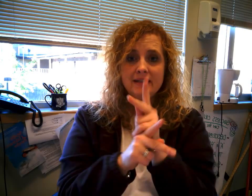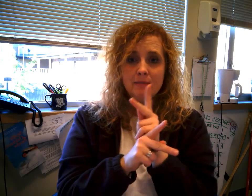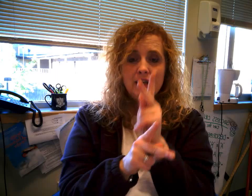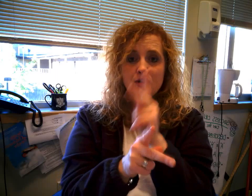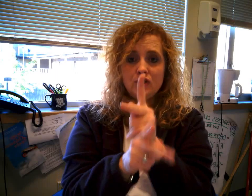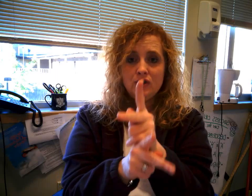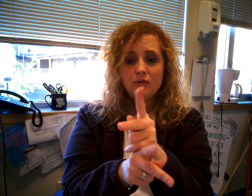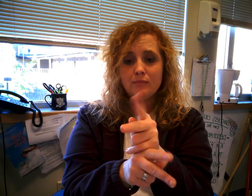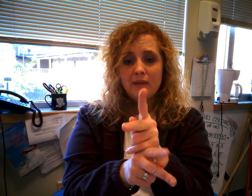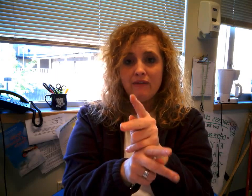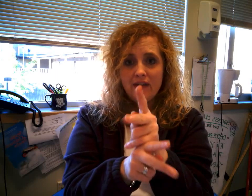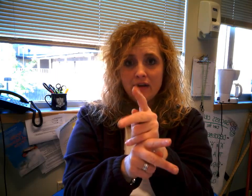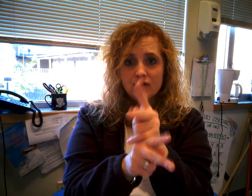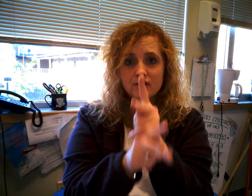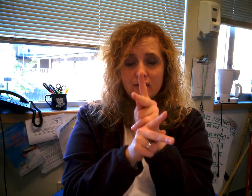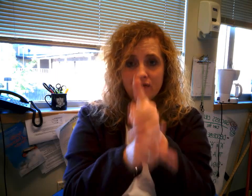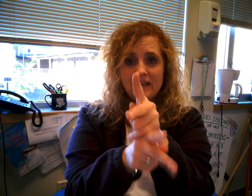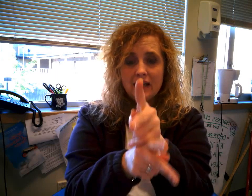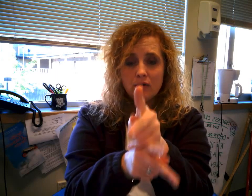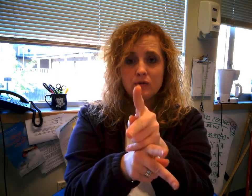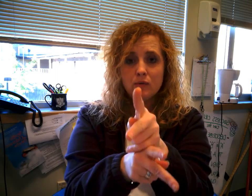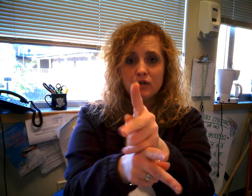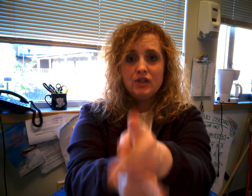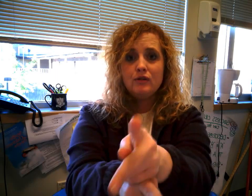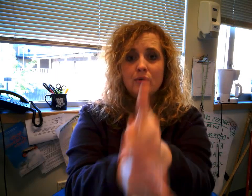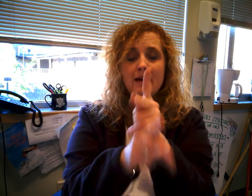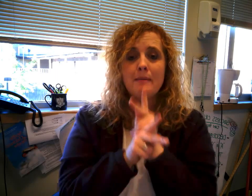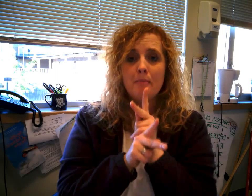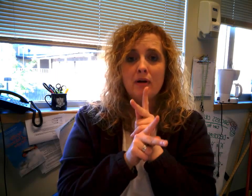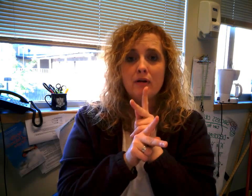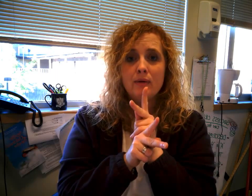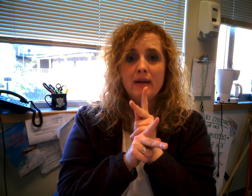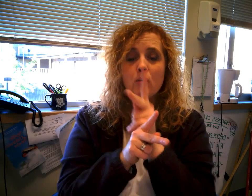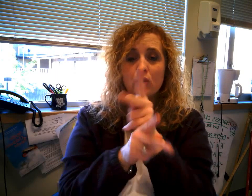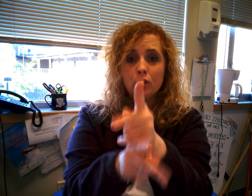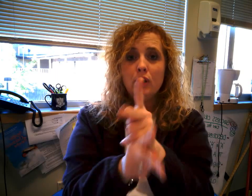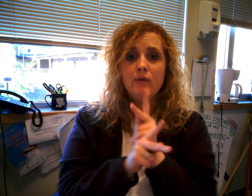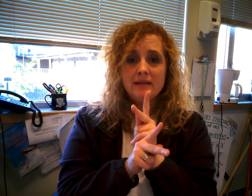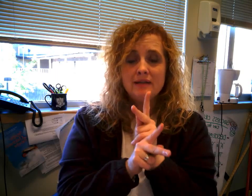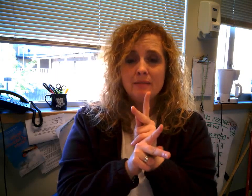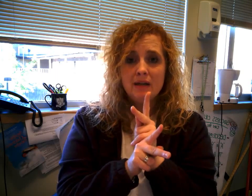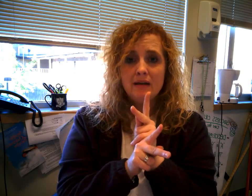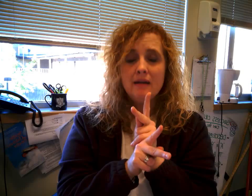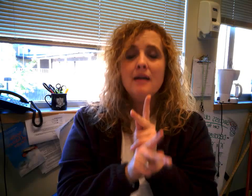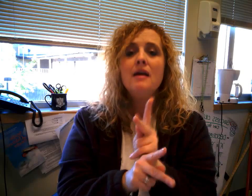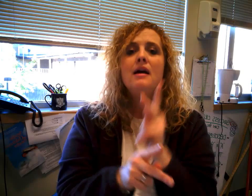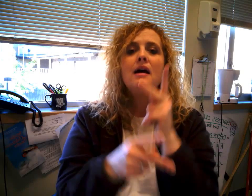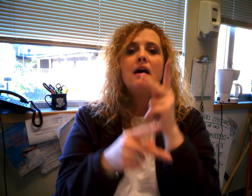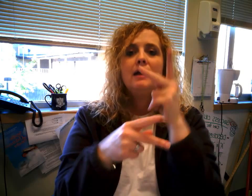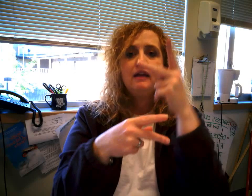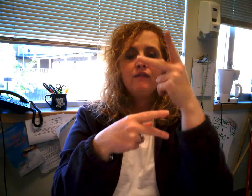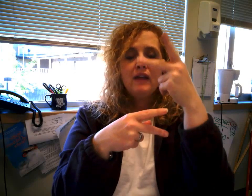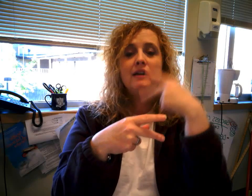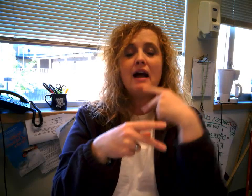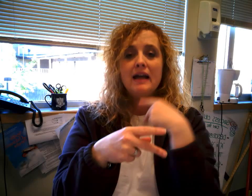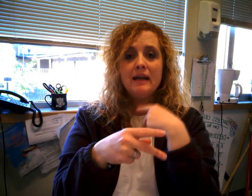you're doing, and you're doing it palm facing towards your face, and you're just doing it like this. I doubt it. I